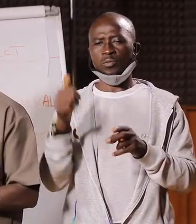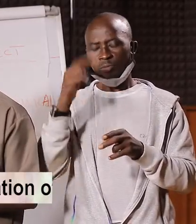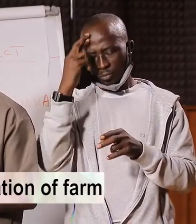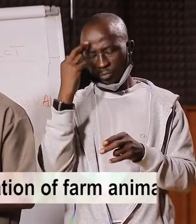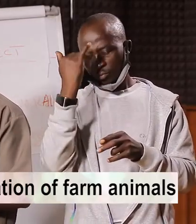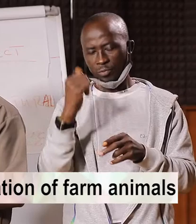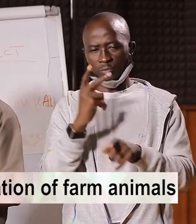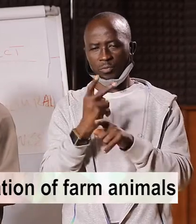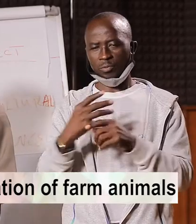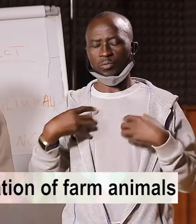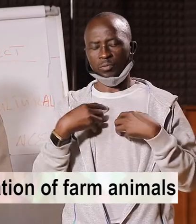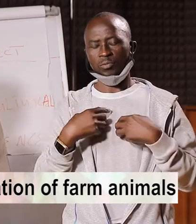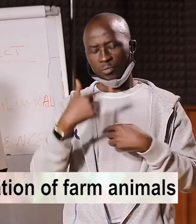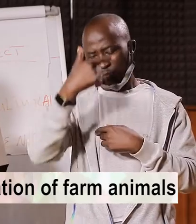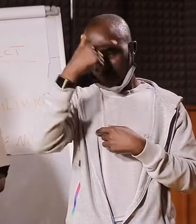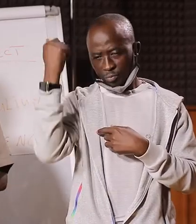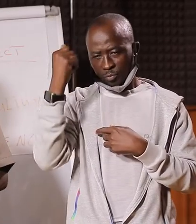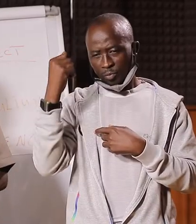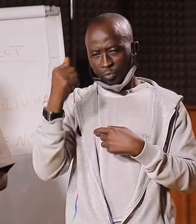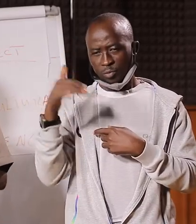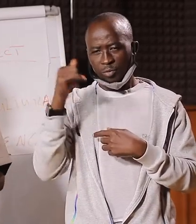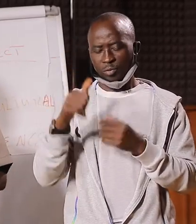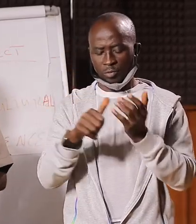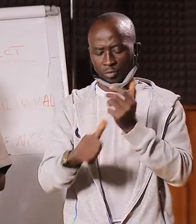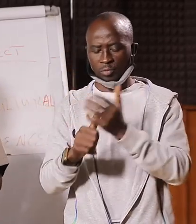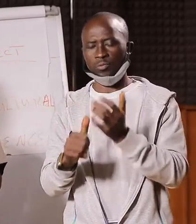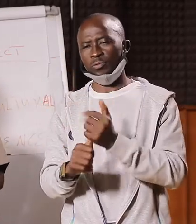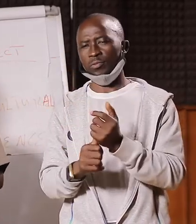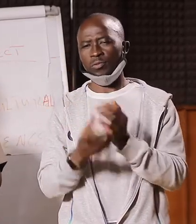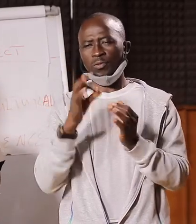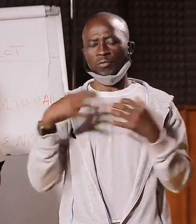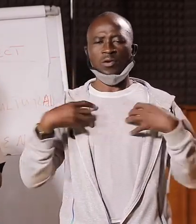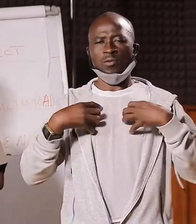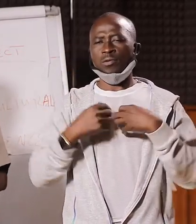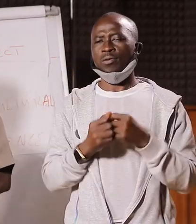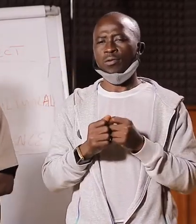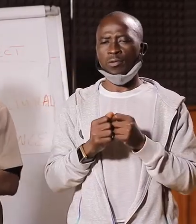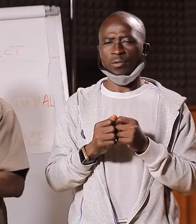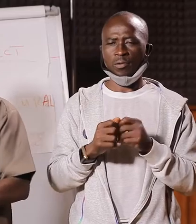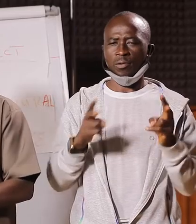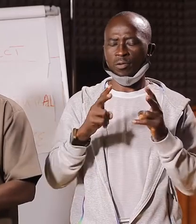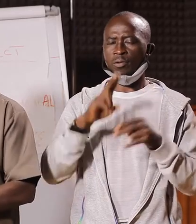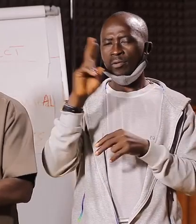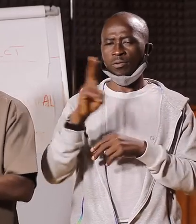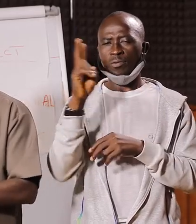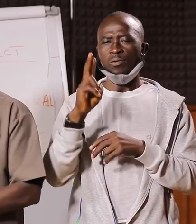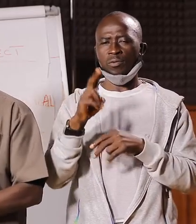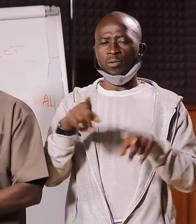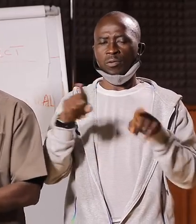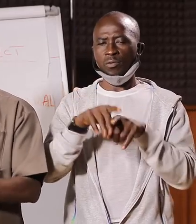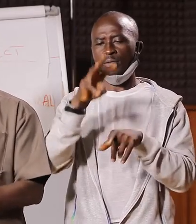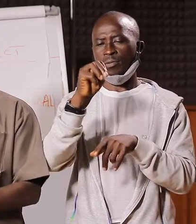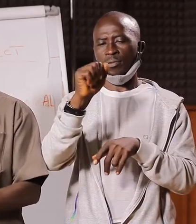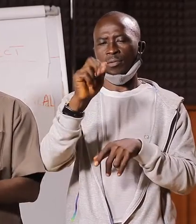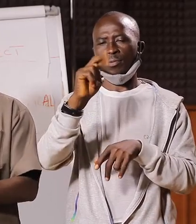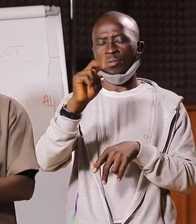animals, because the excreta or feces of animals are used as manure